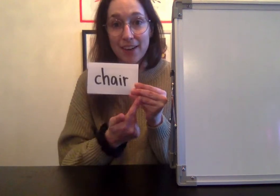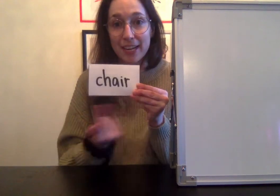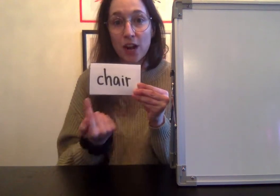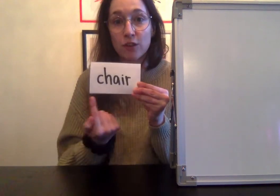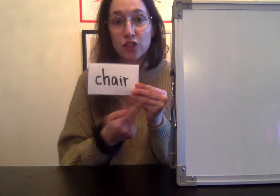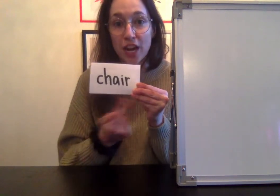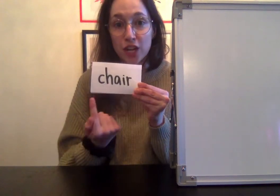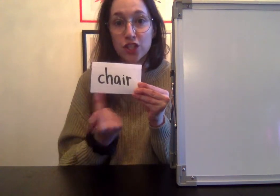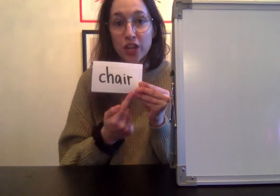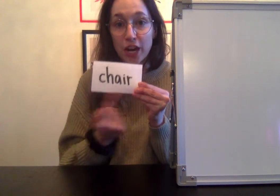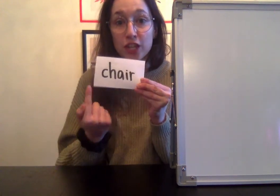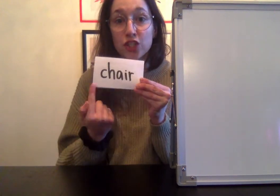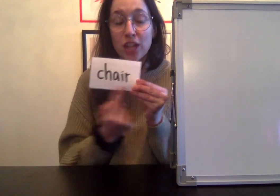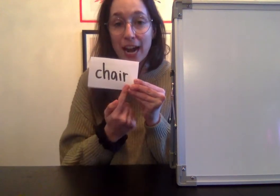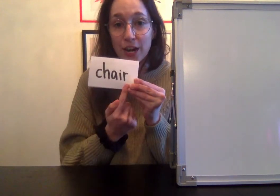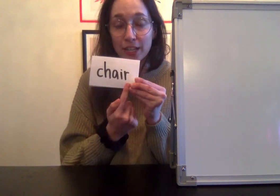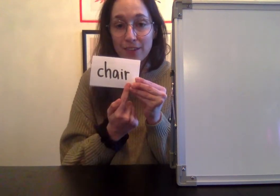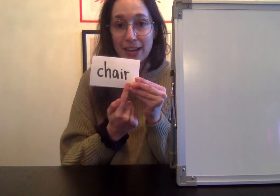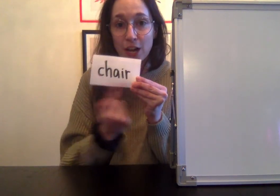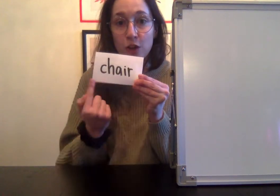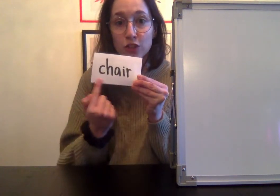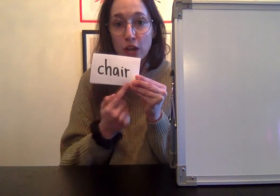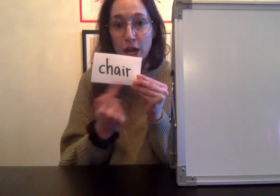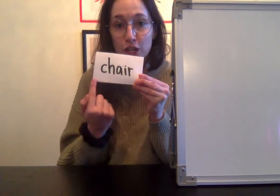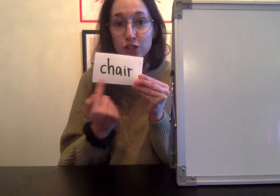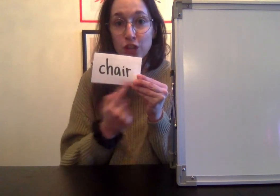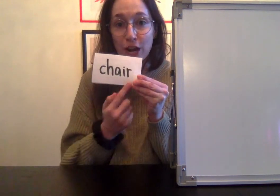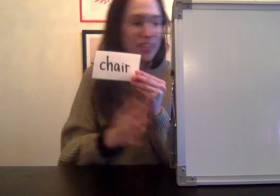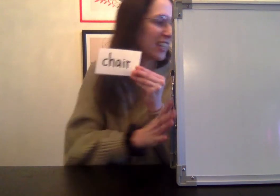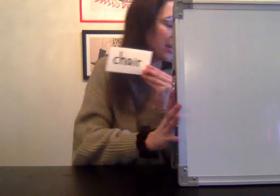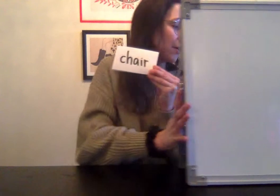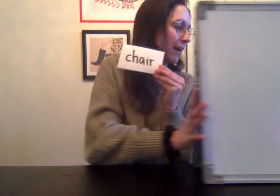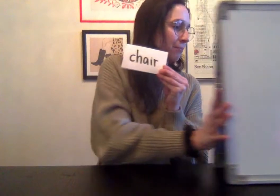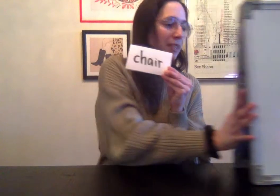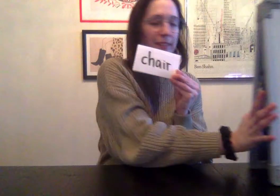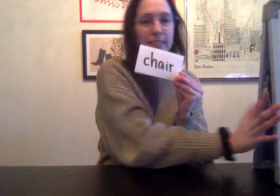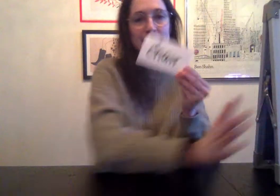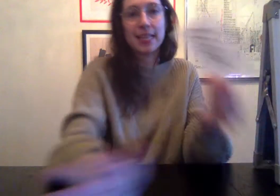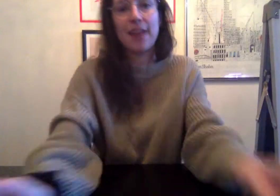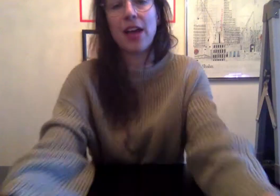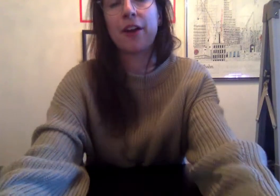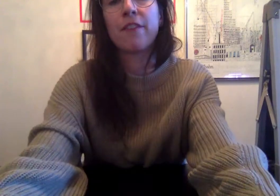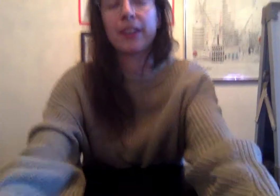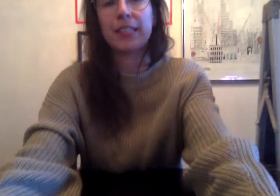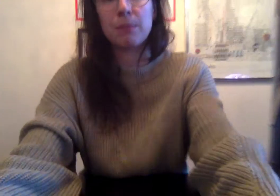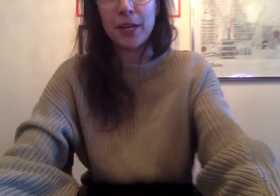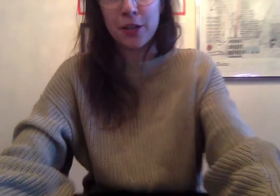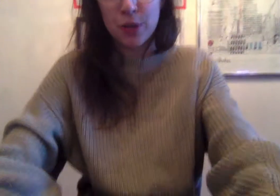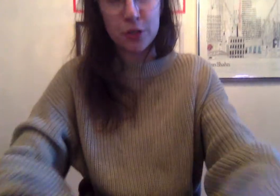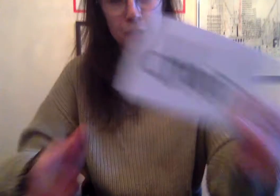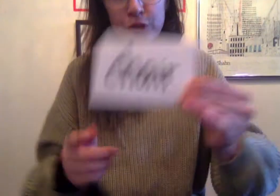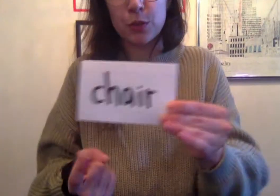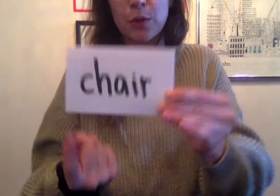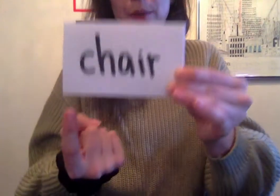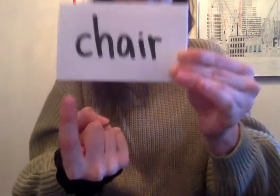go. Chair, get ready, go. You know what? Let's slide that over. Let's bring you closer and do this word one more